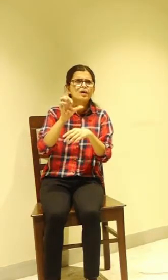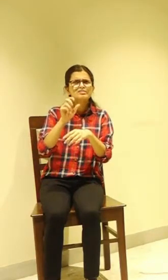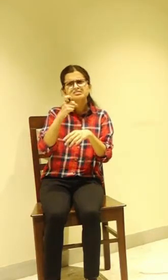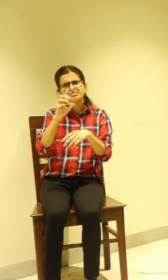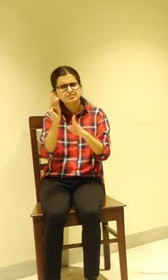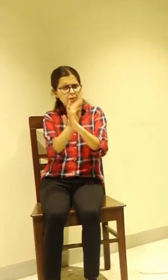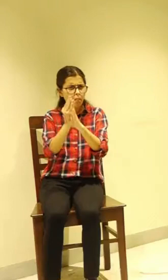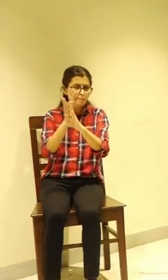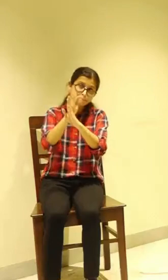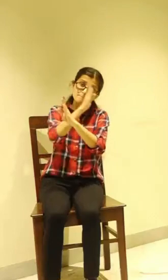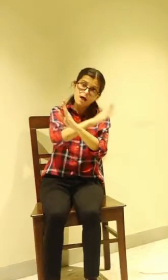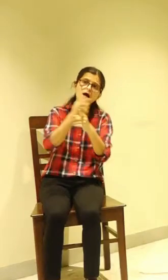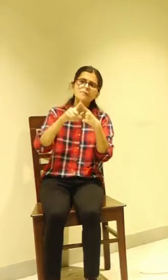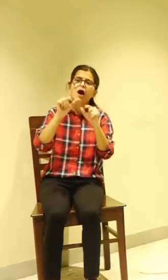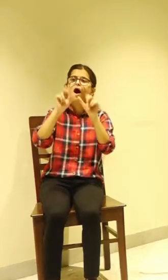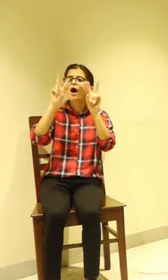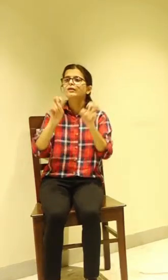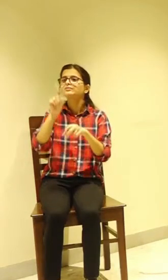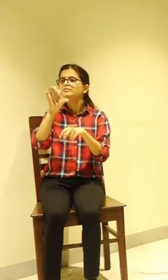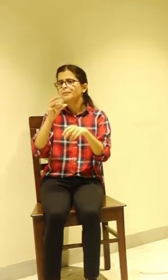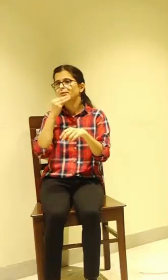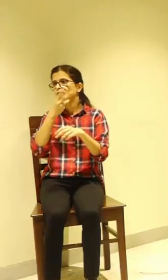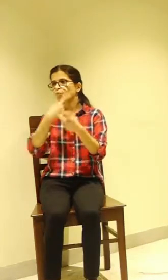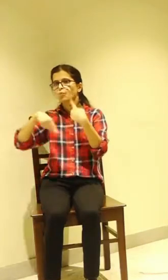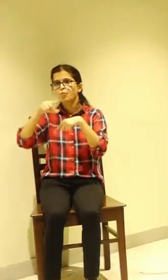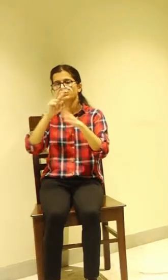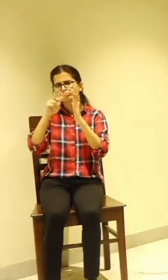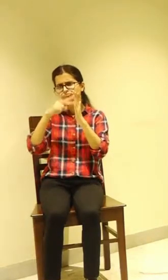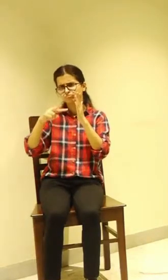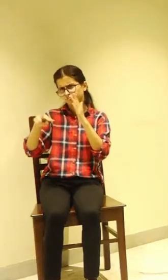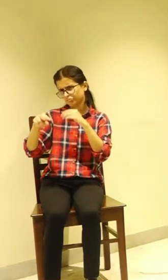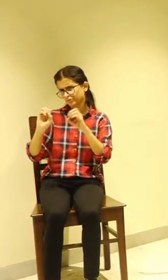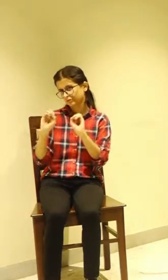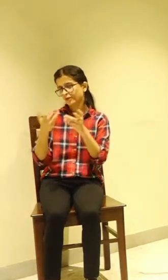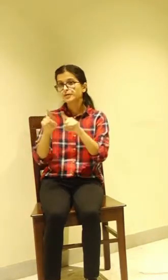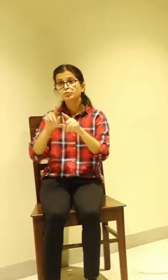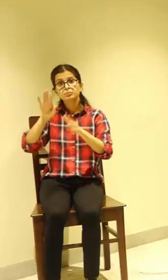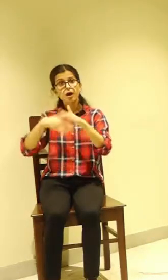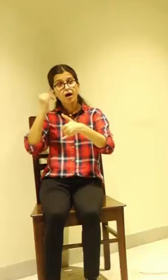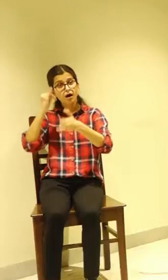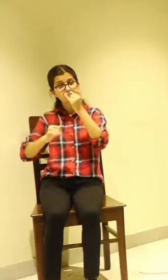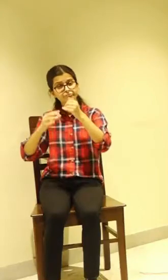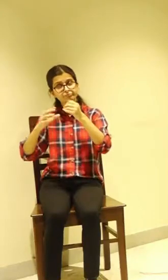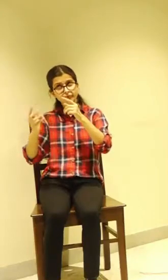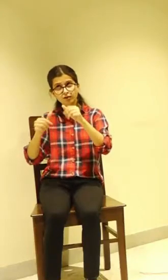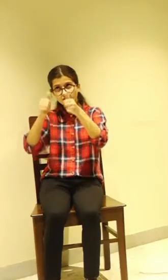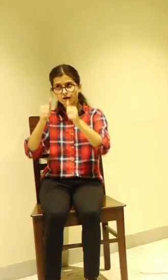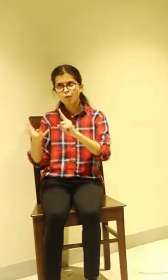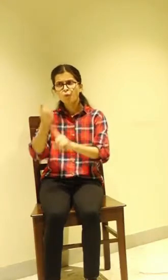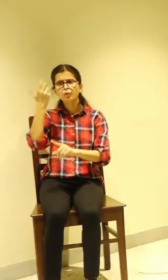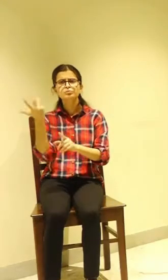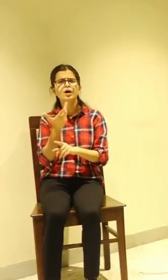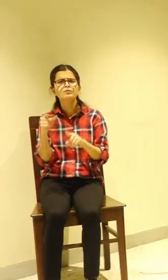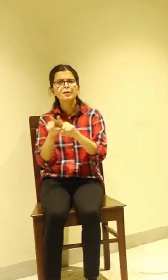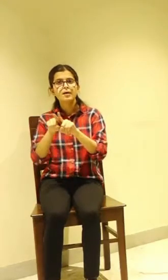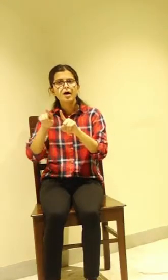etc., you started reading Article 19 and Article 21 together. And the end result of that was that the due process